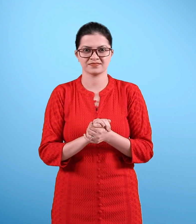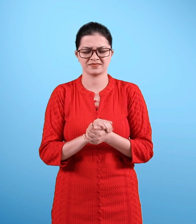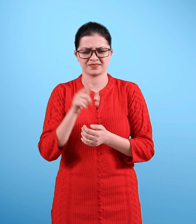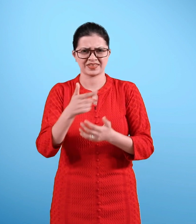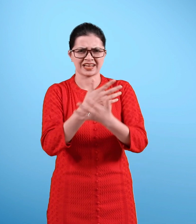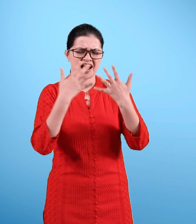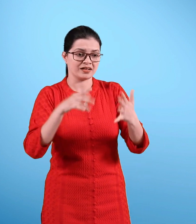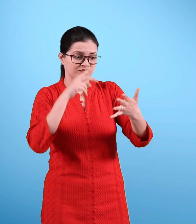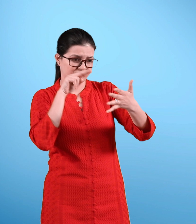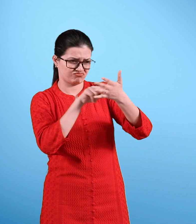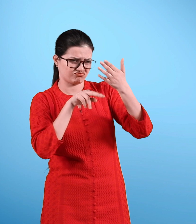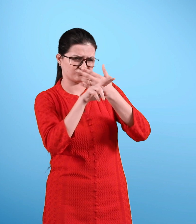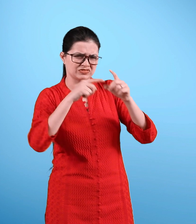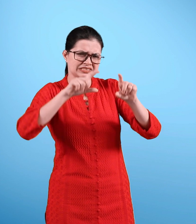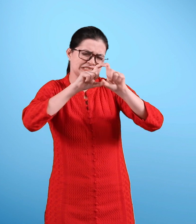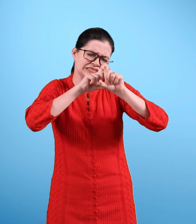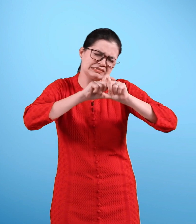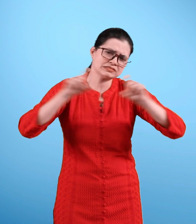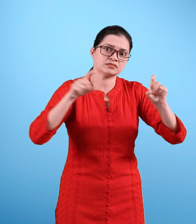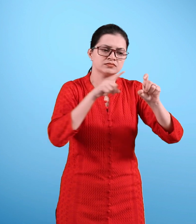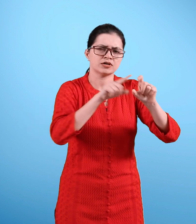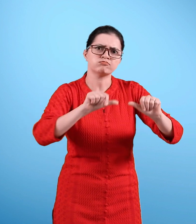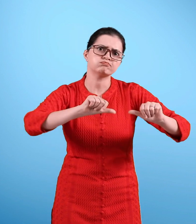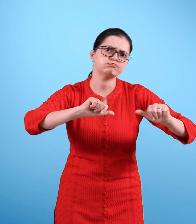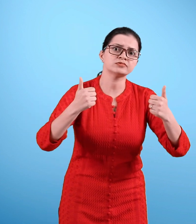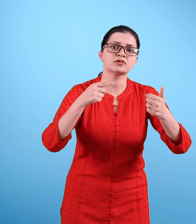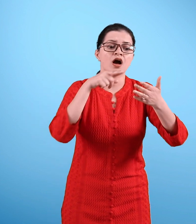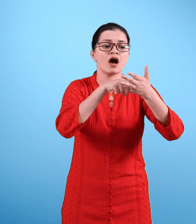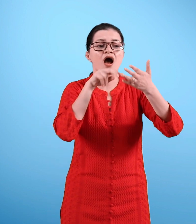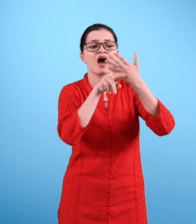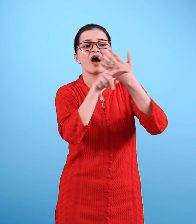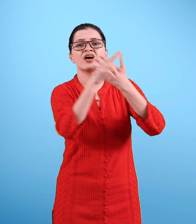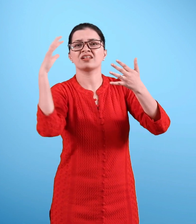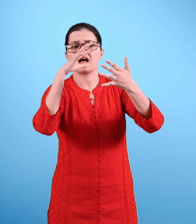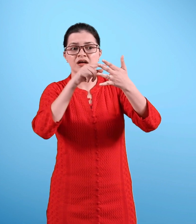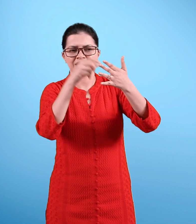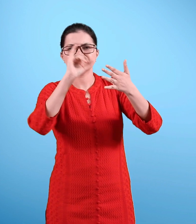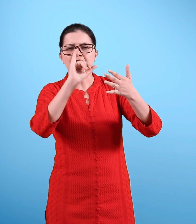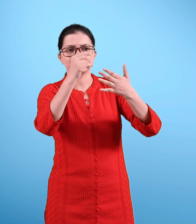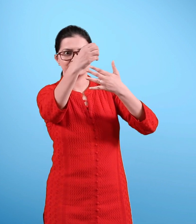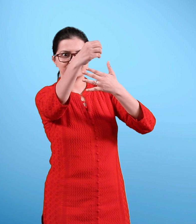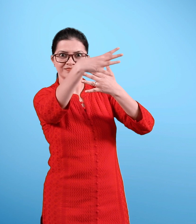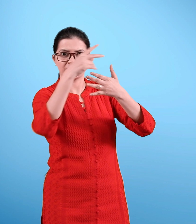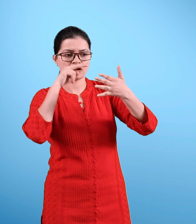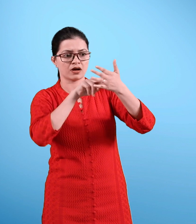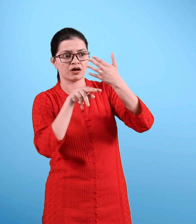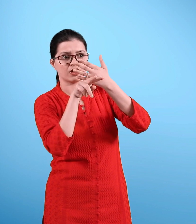If you are able to see clearly through an object, it is allowing light to pass through it and is